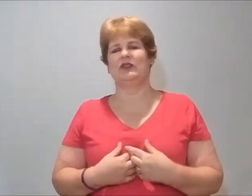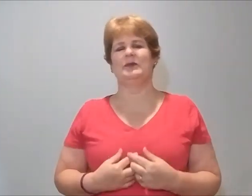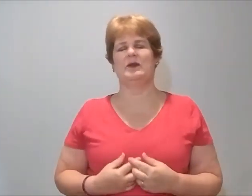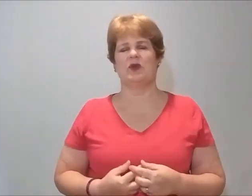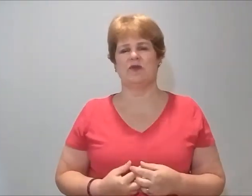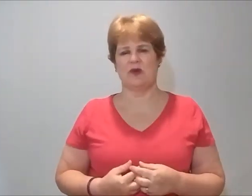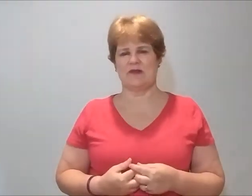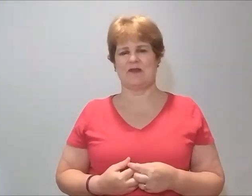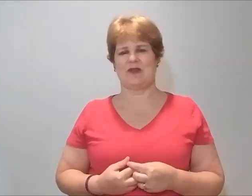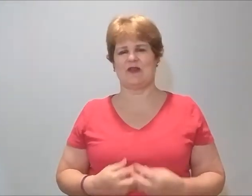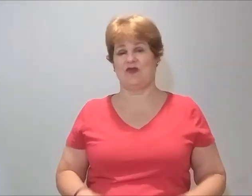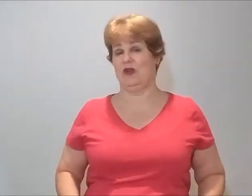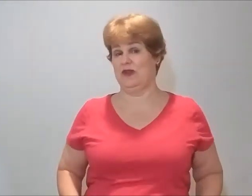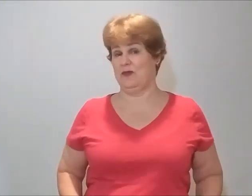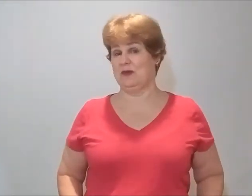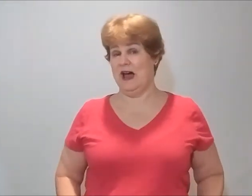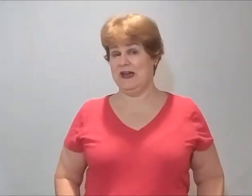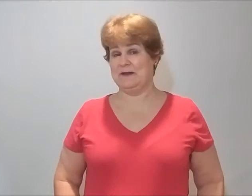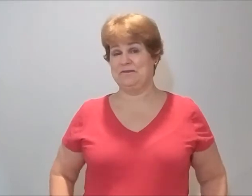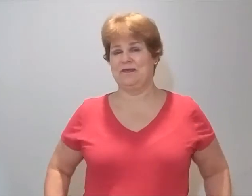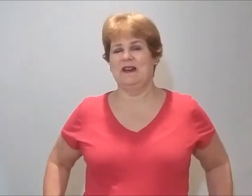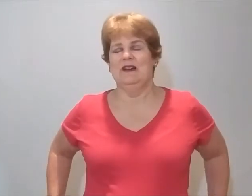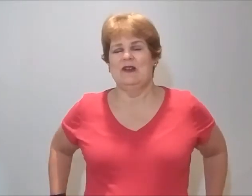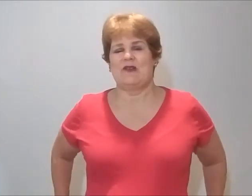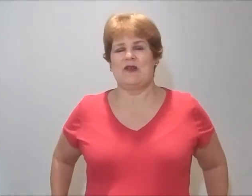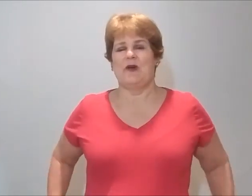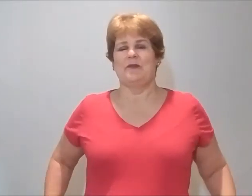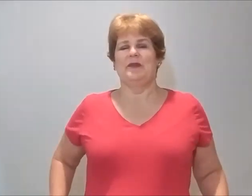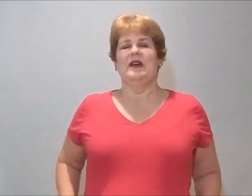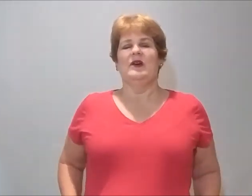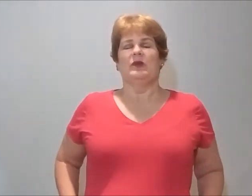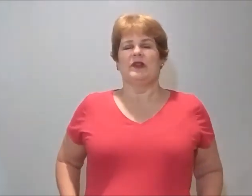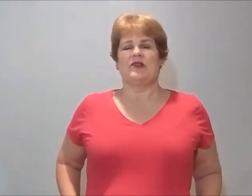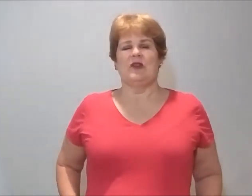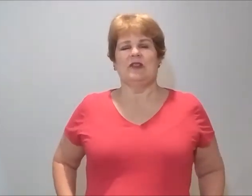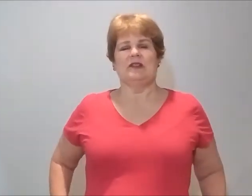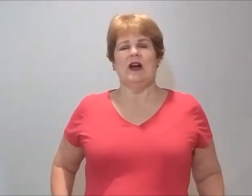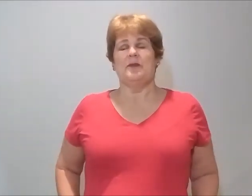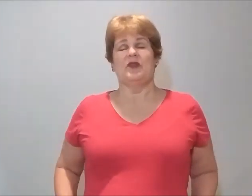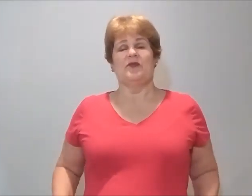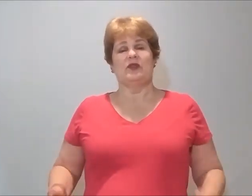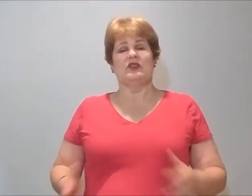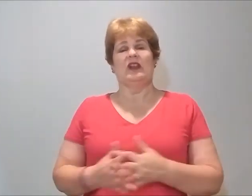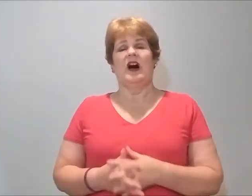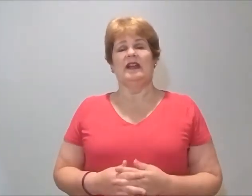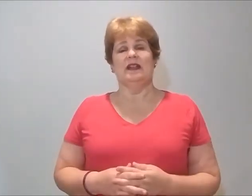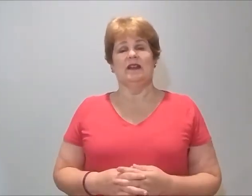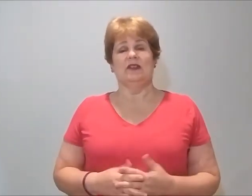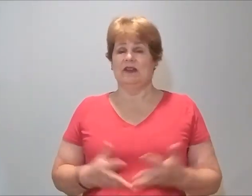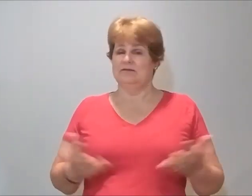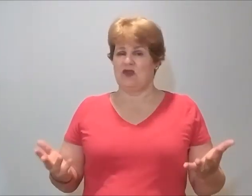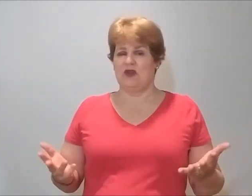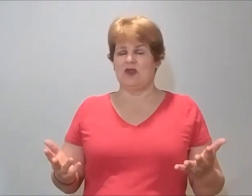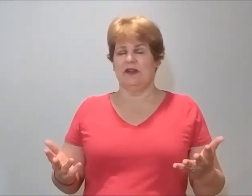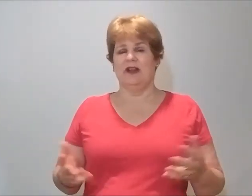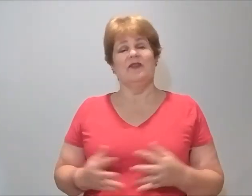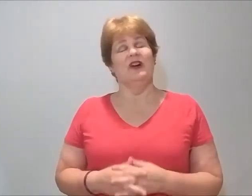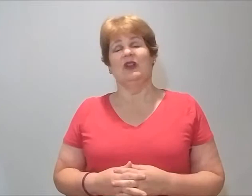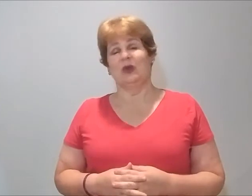participate with our voices as strongly as we would like. So let's start at the top. The first line is, strangely enough, Lord, I